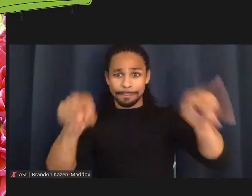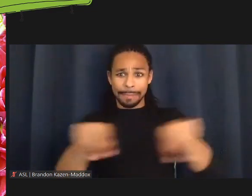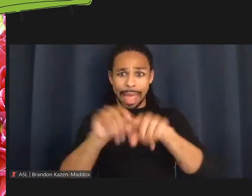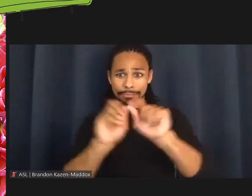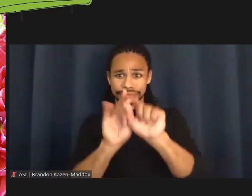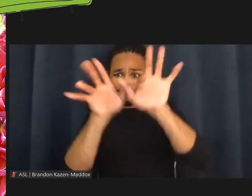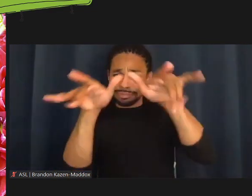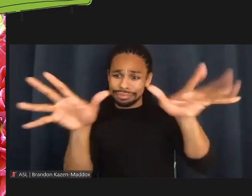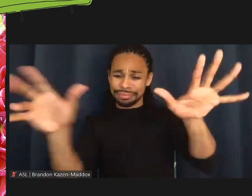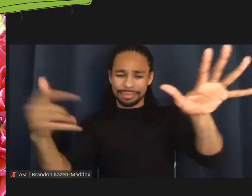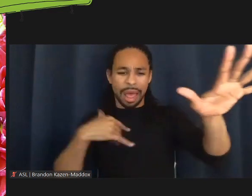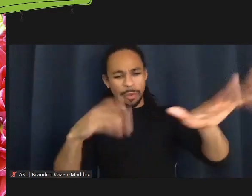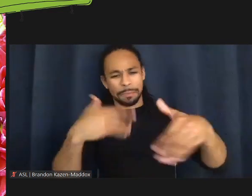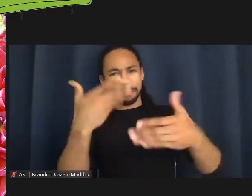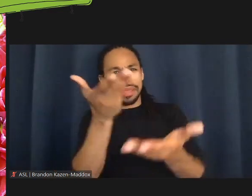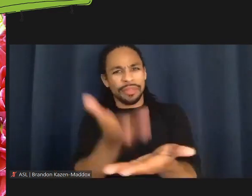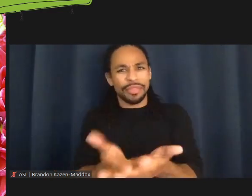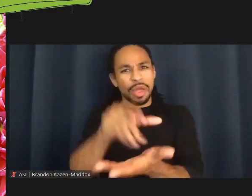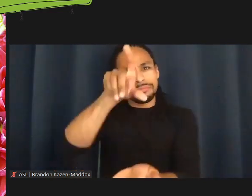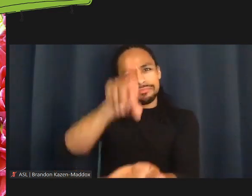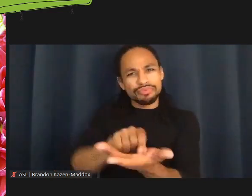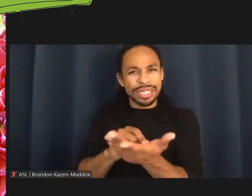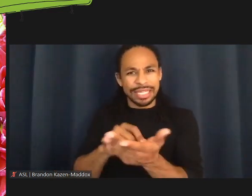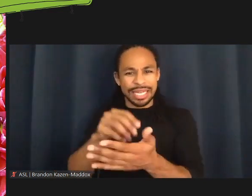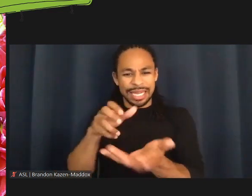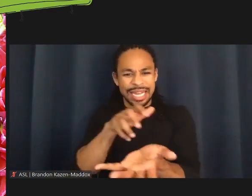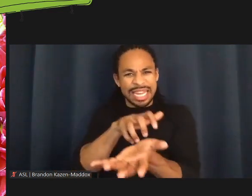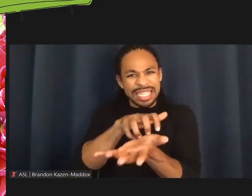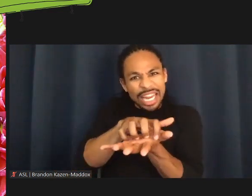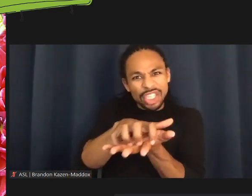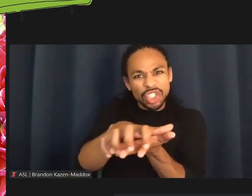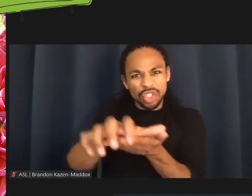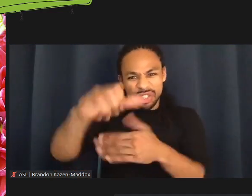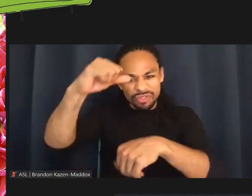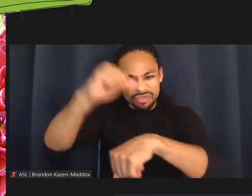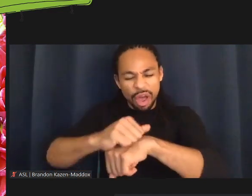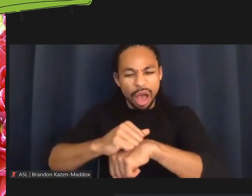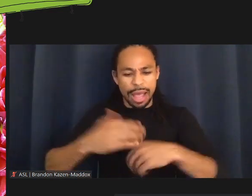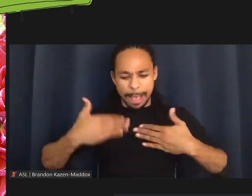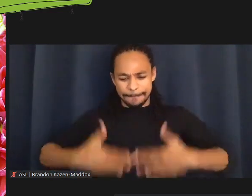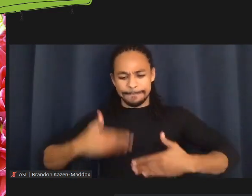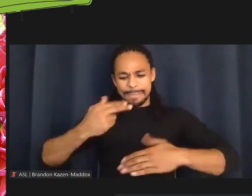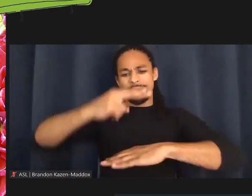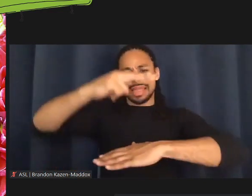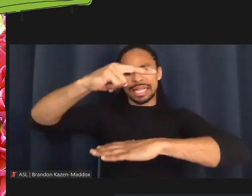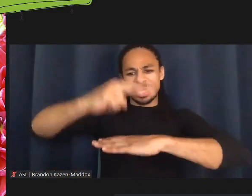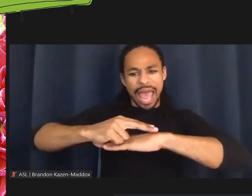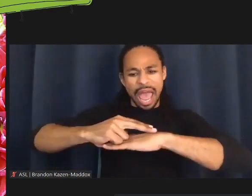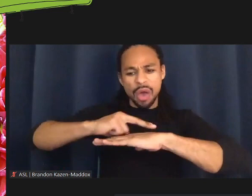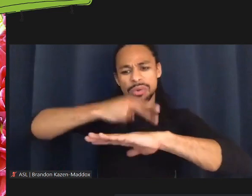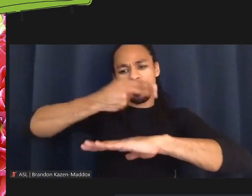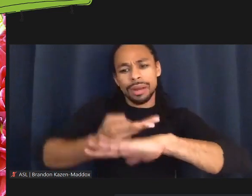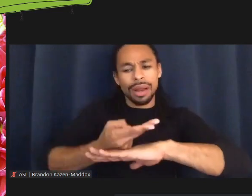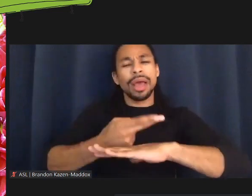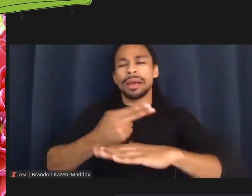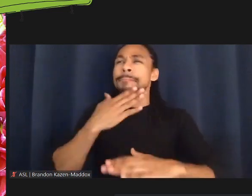textures of rock on the skin of me, belly down, face down. My God, it is good to be home.